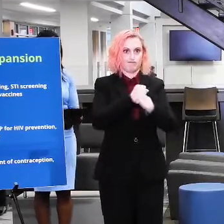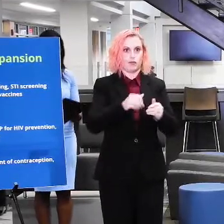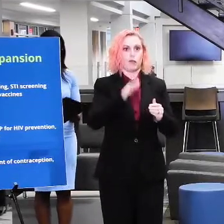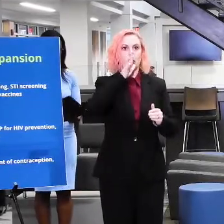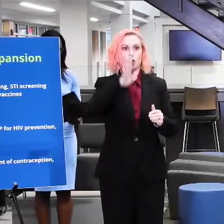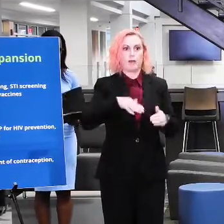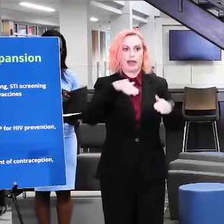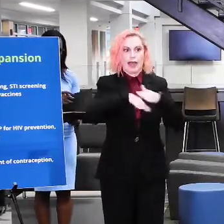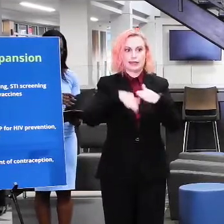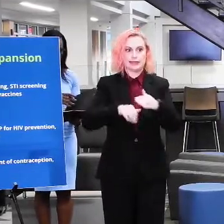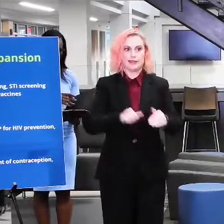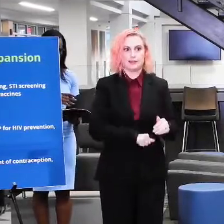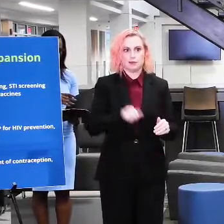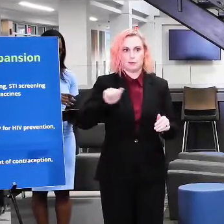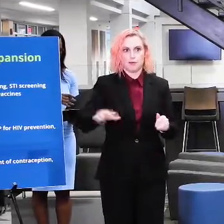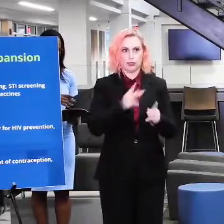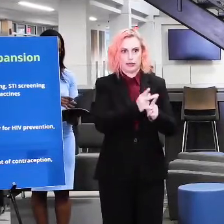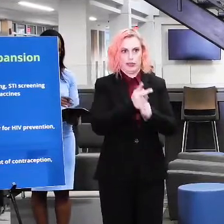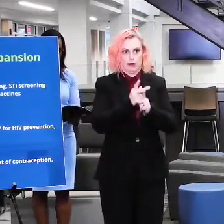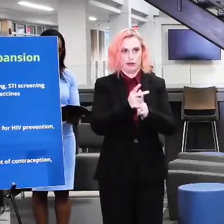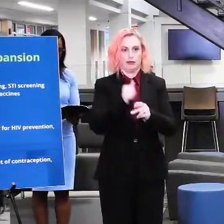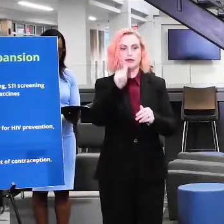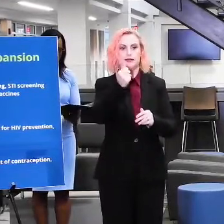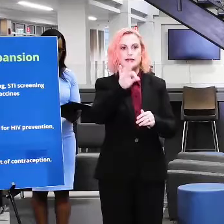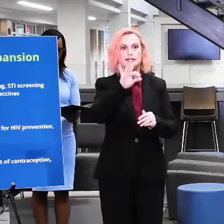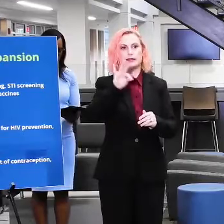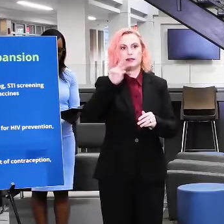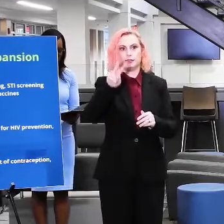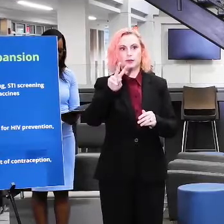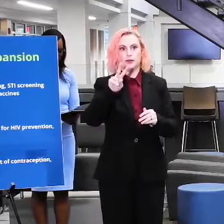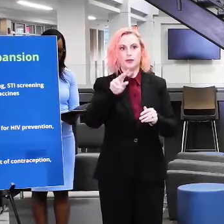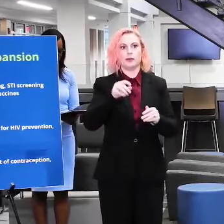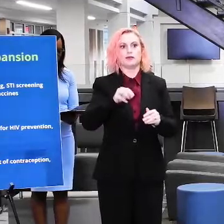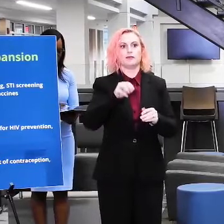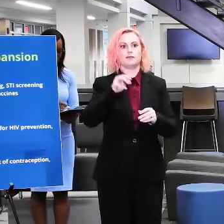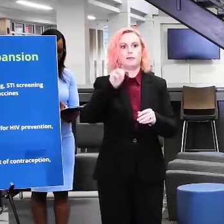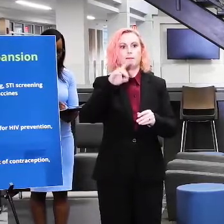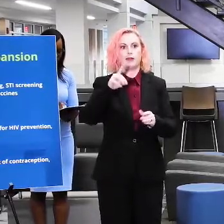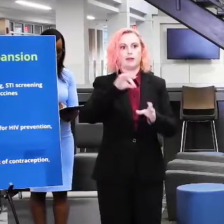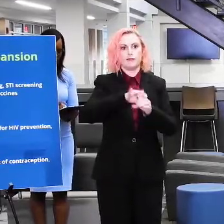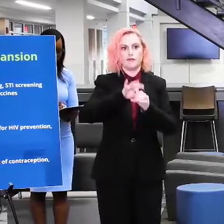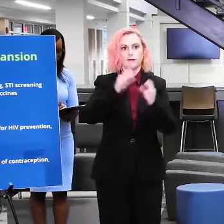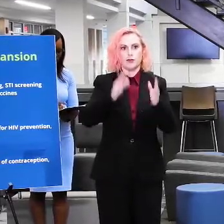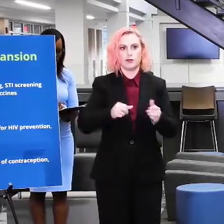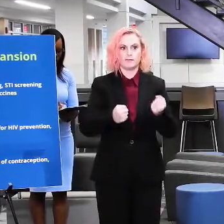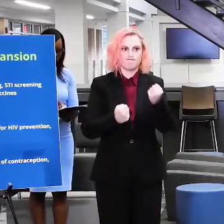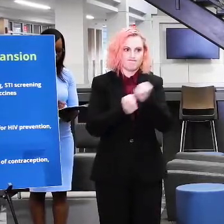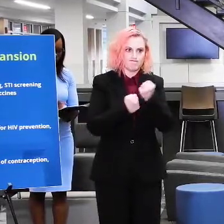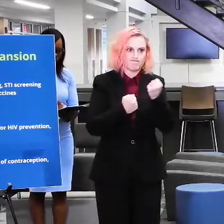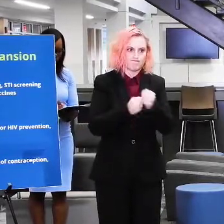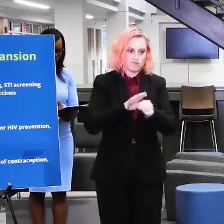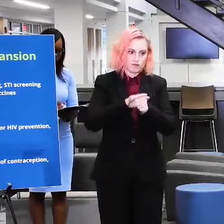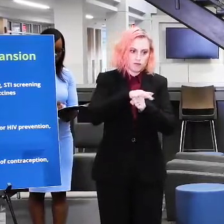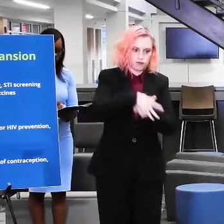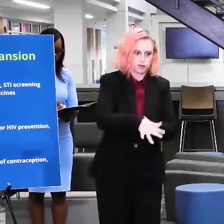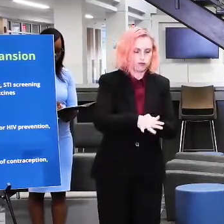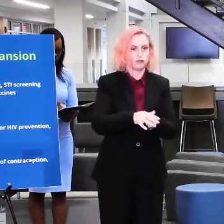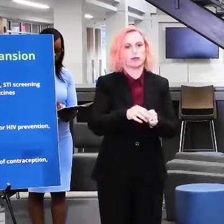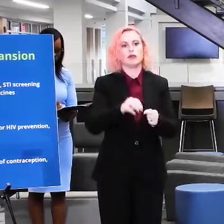care. In 1992, Maryland voters overwhelmingly supported a referendum that made abortion